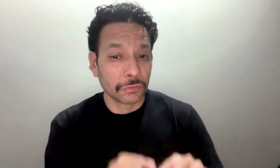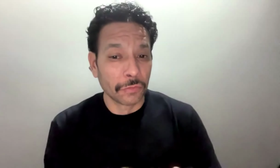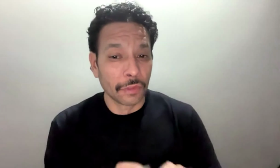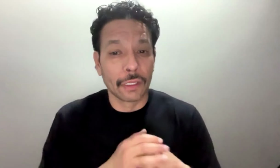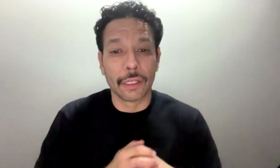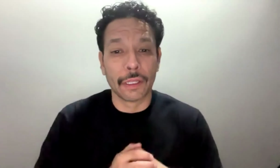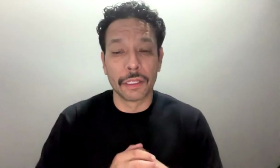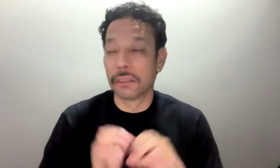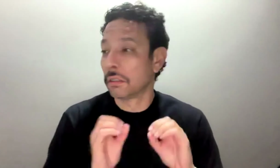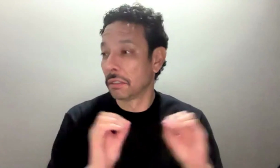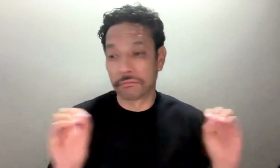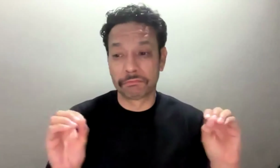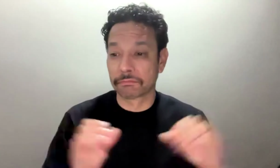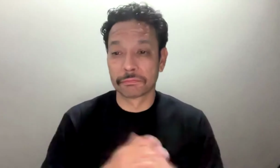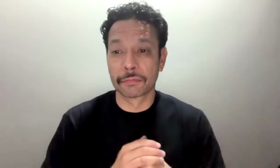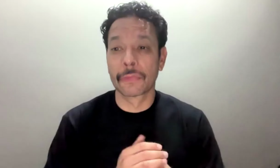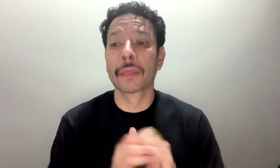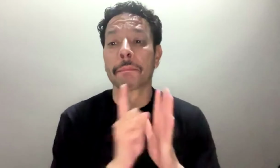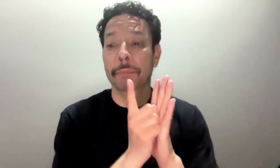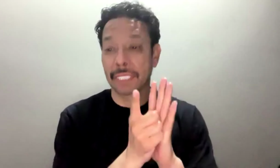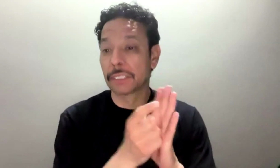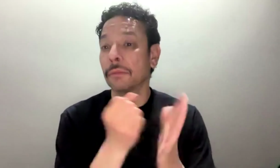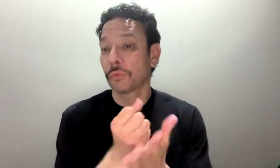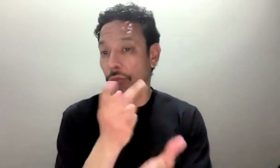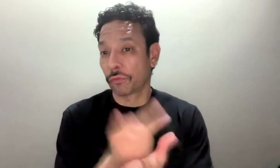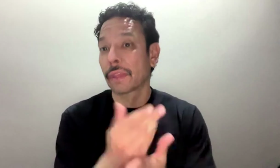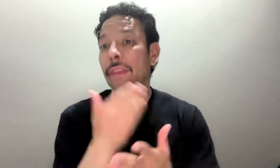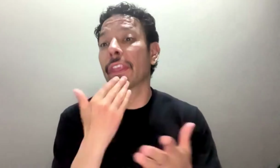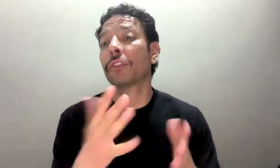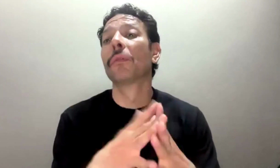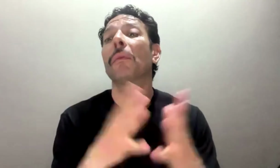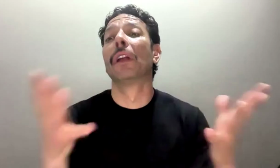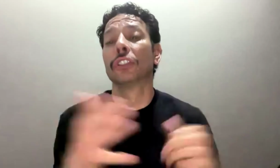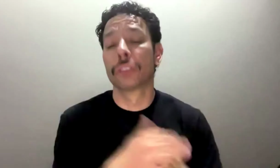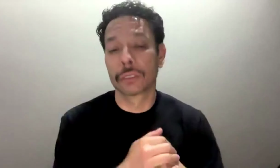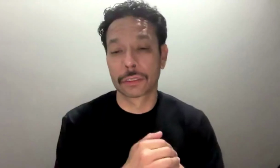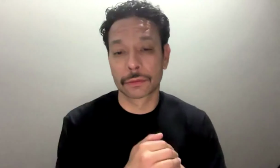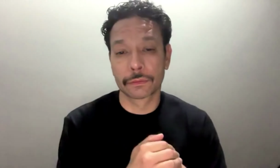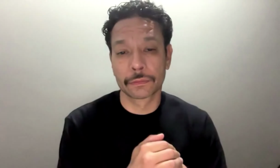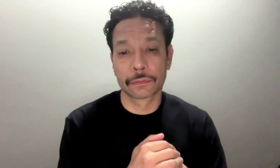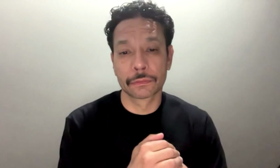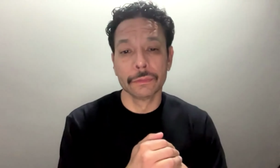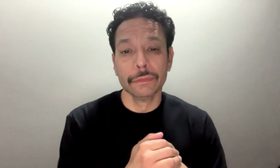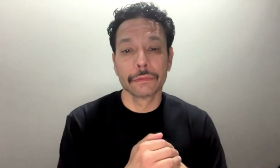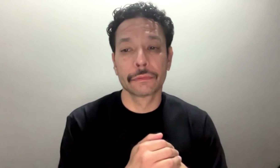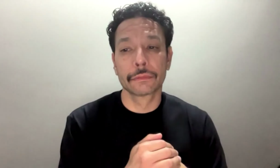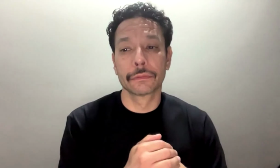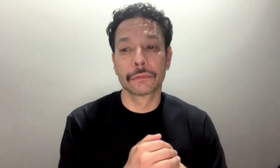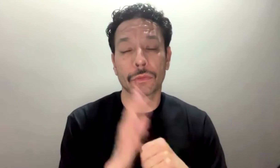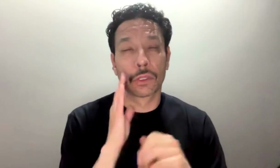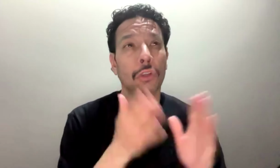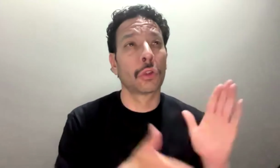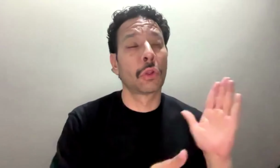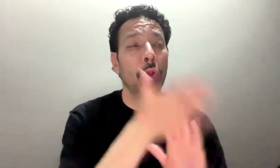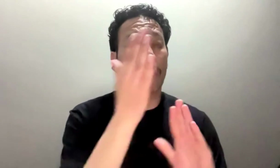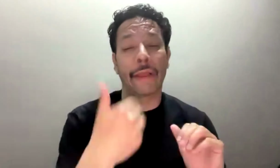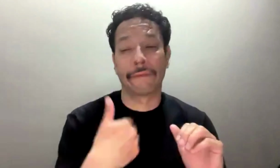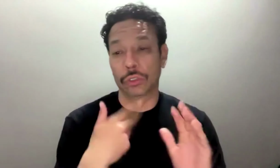right, seeing none. So the minutes are approved. Thank you so much. And we have 2 minutes